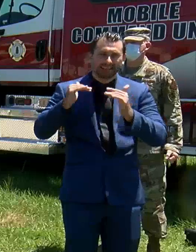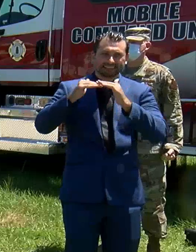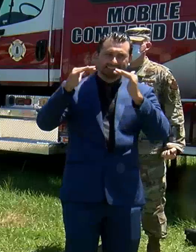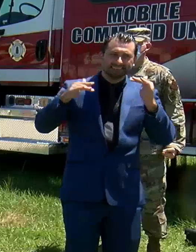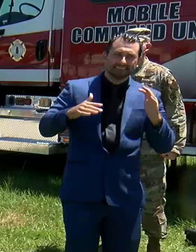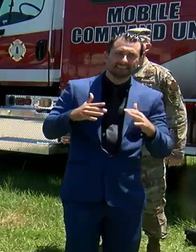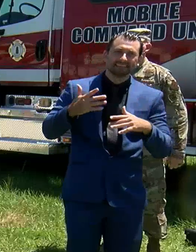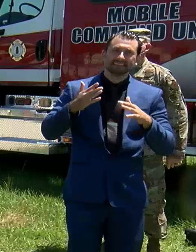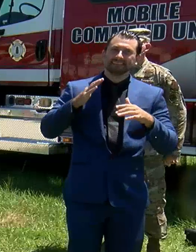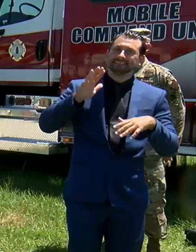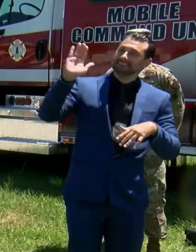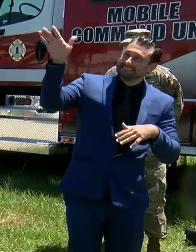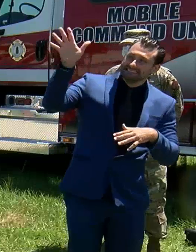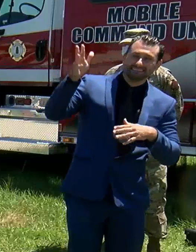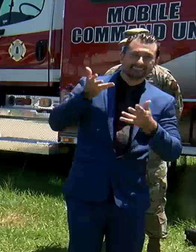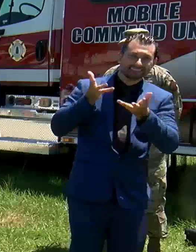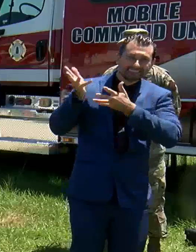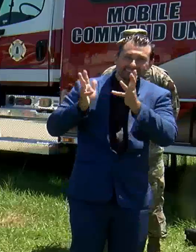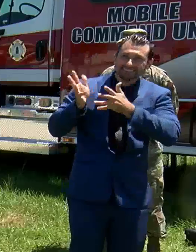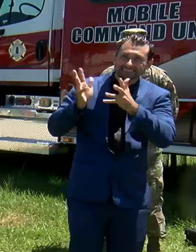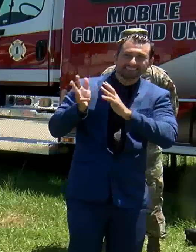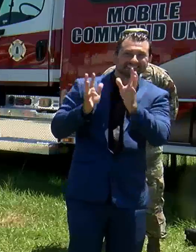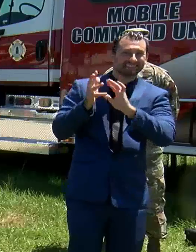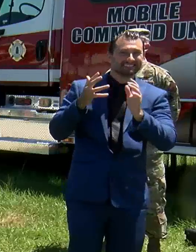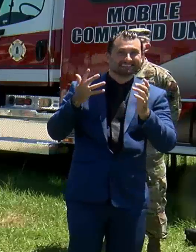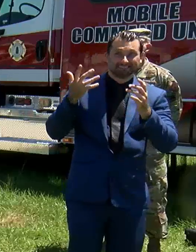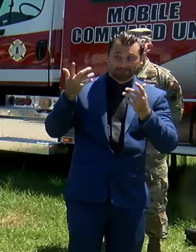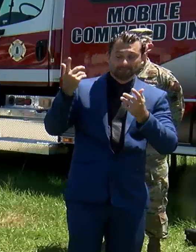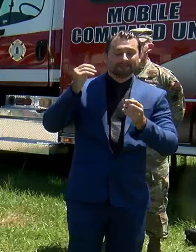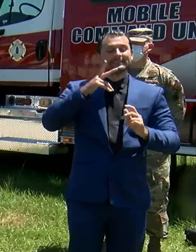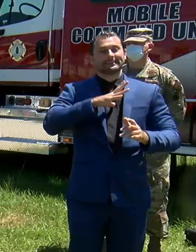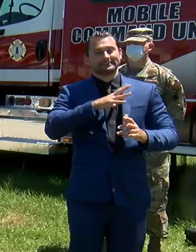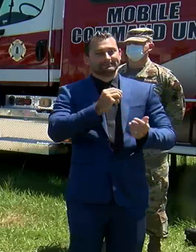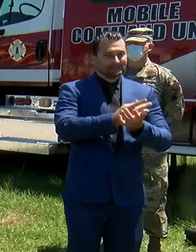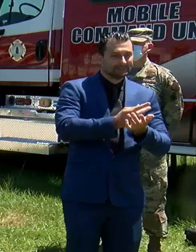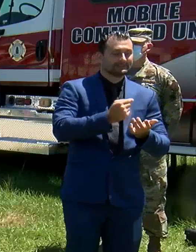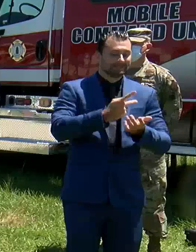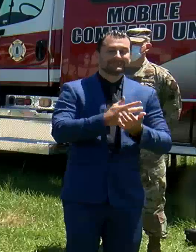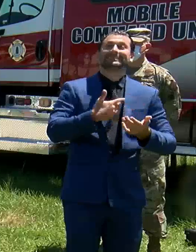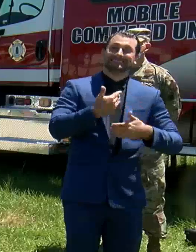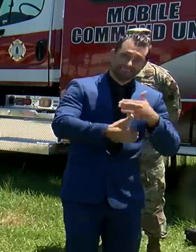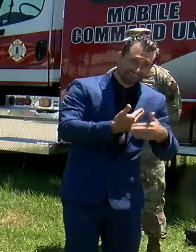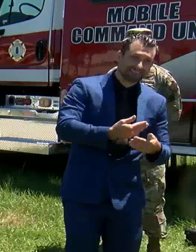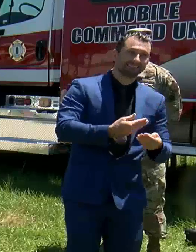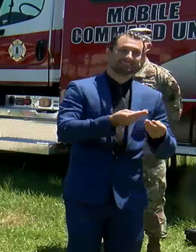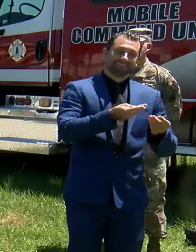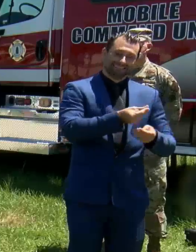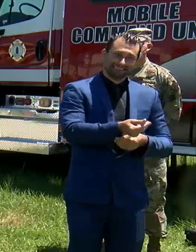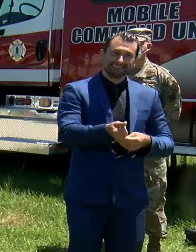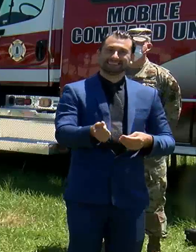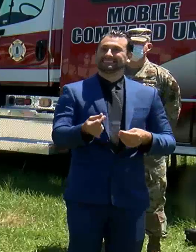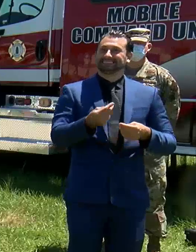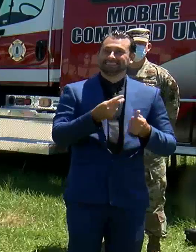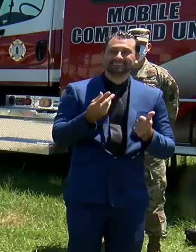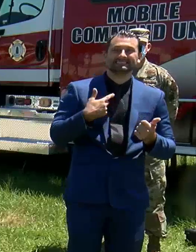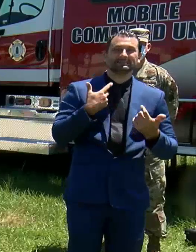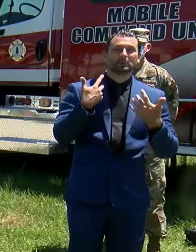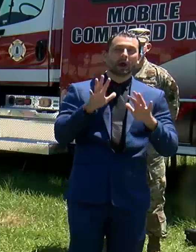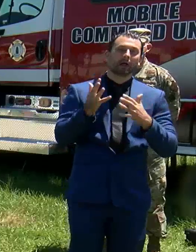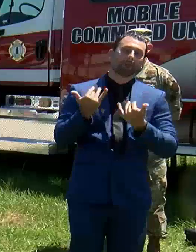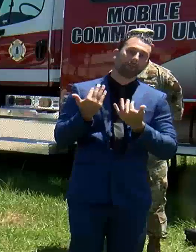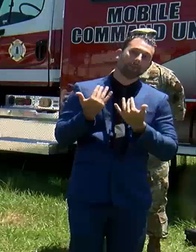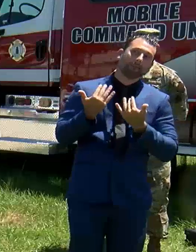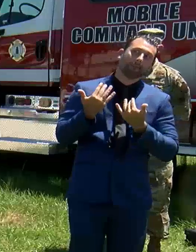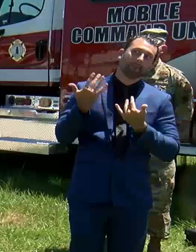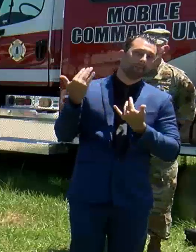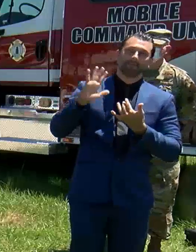So it's ongoing. It's been a top priority, but we've put so much resources into it because we know how important it is to people. Governor, there was a